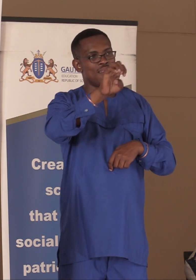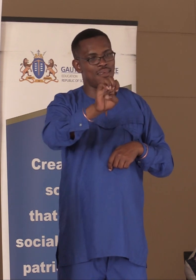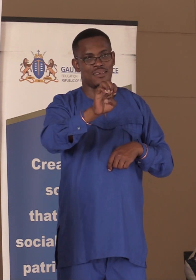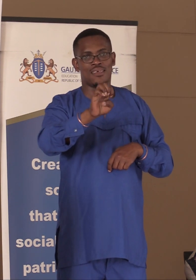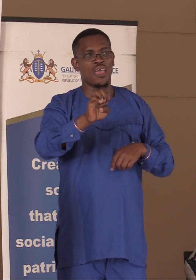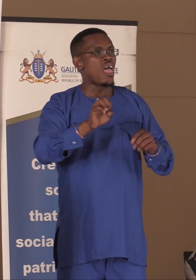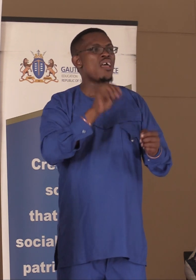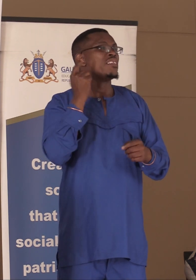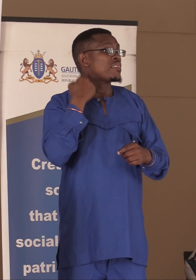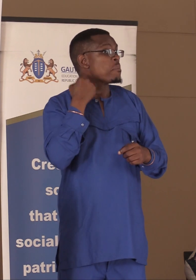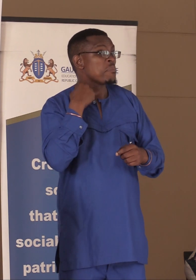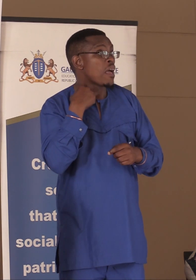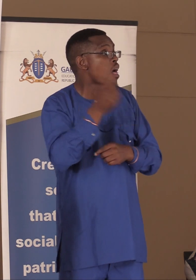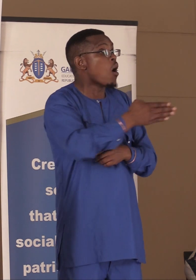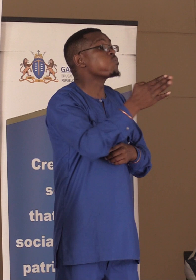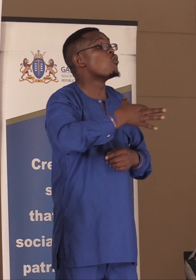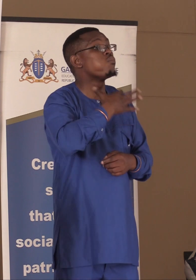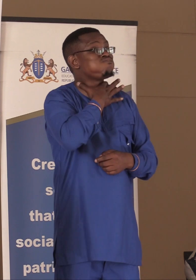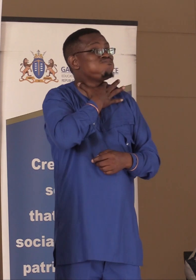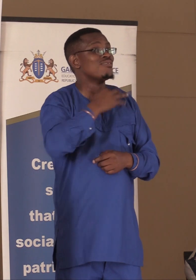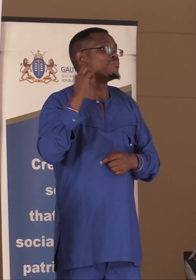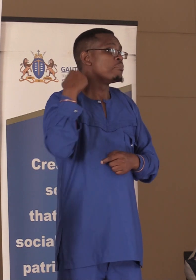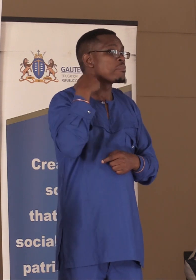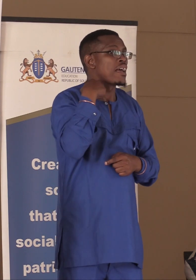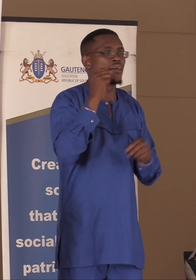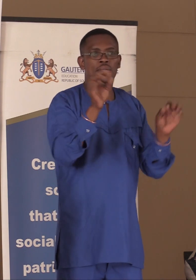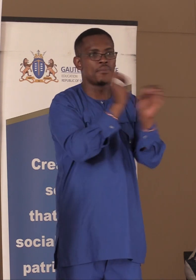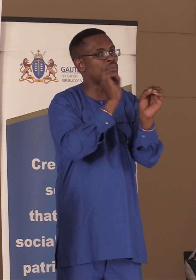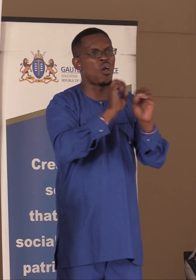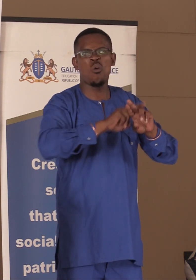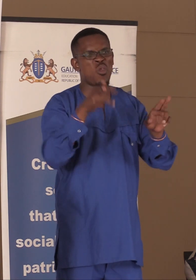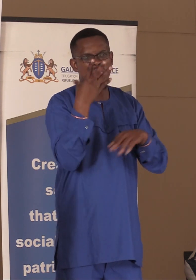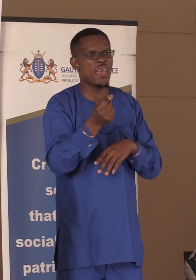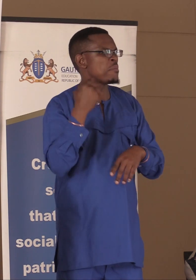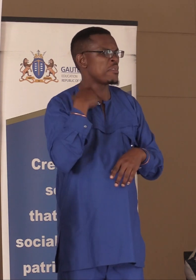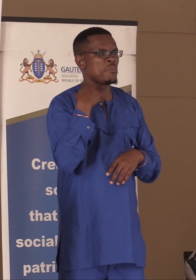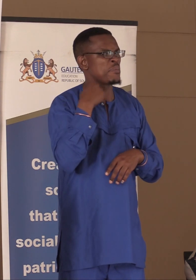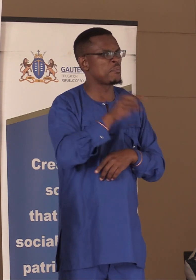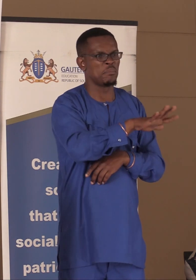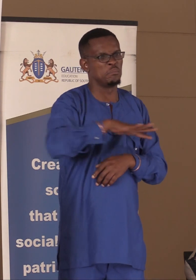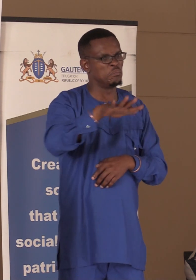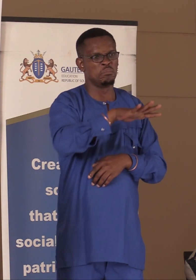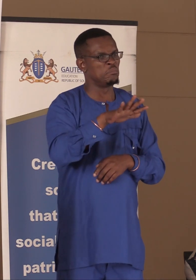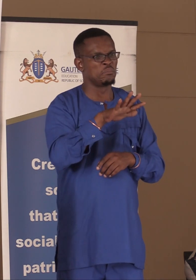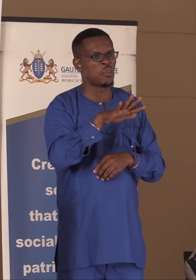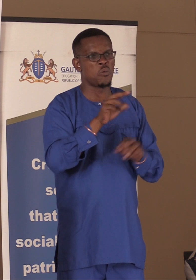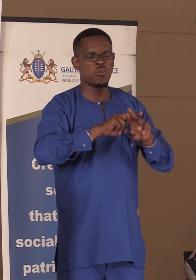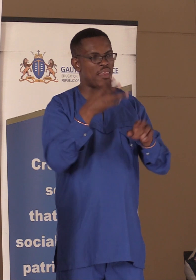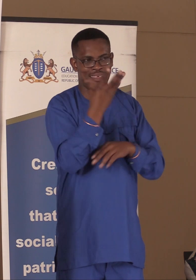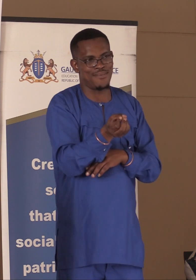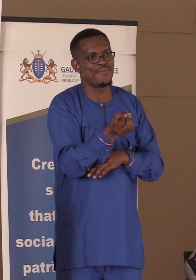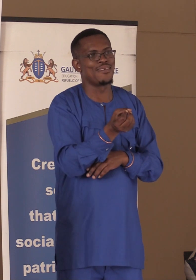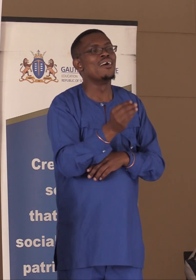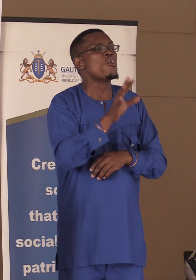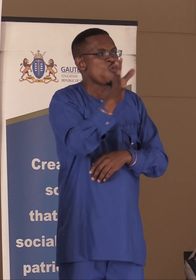many Mjamu? That's our Dimjadi will feel our Madaden. Aye, there's no Daden. How many Mjamu? You